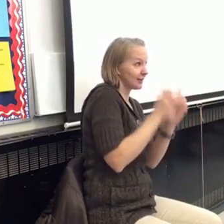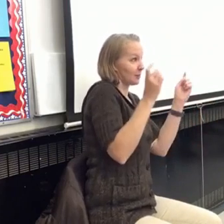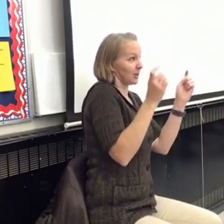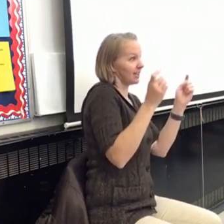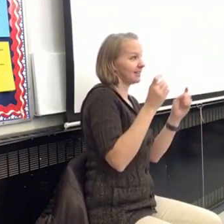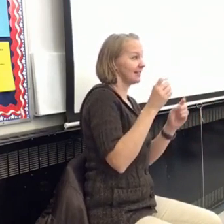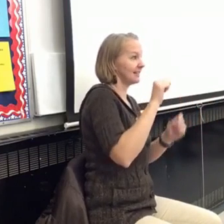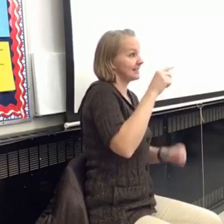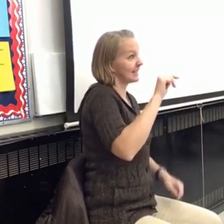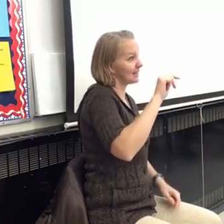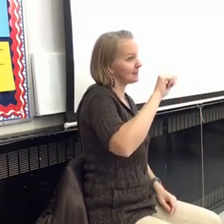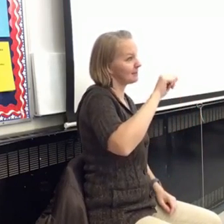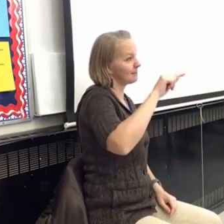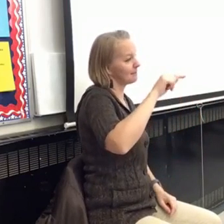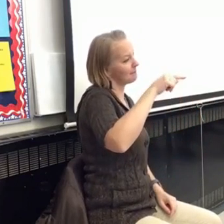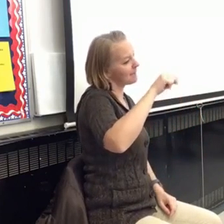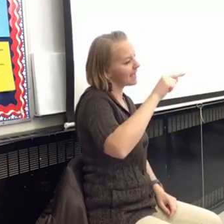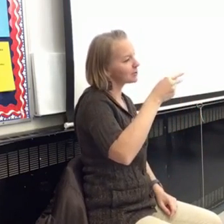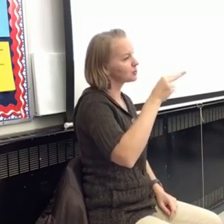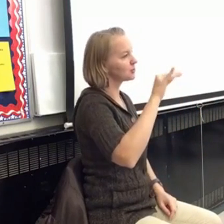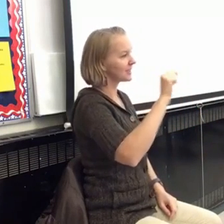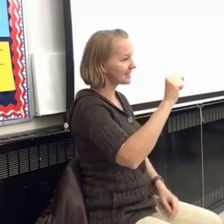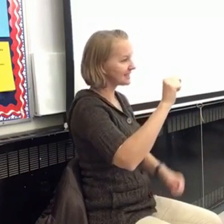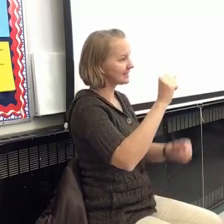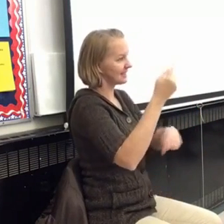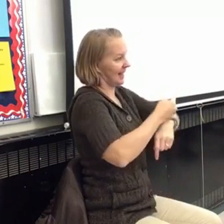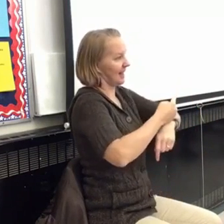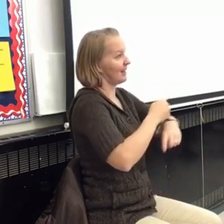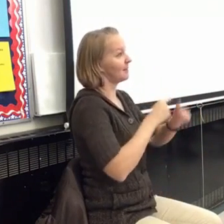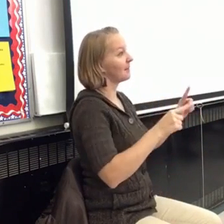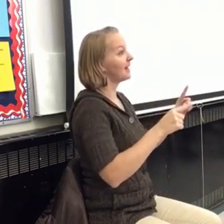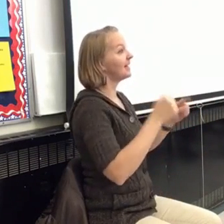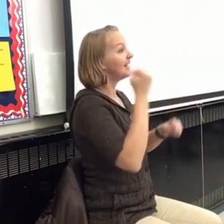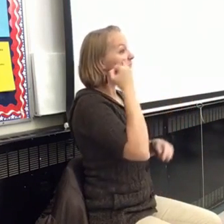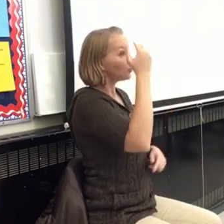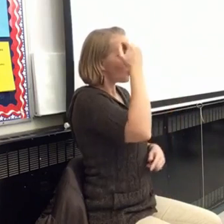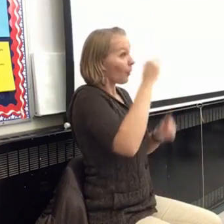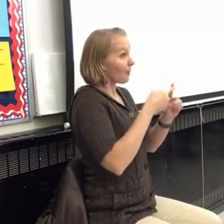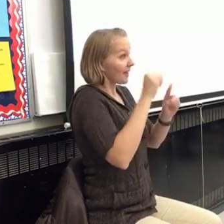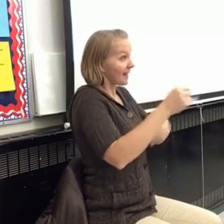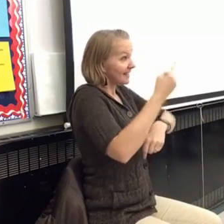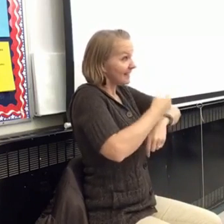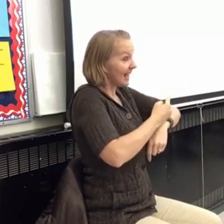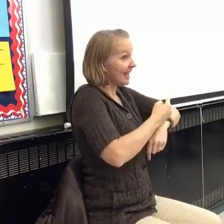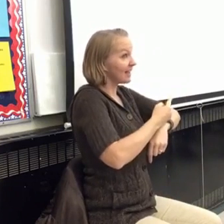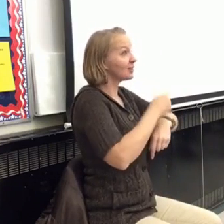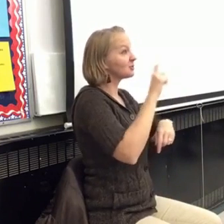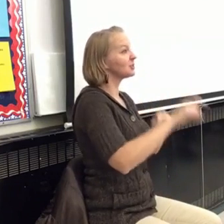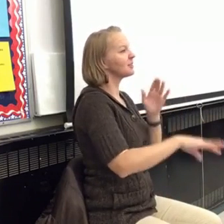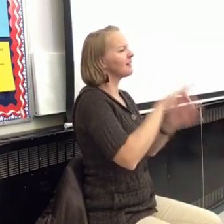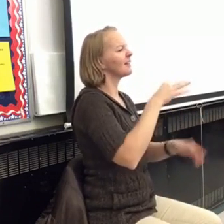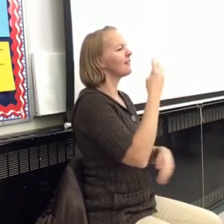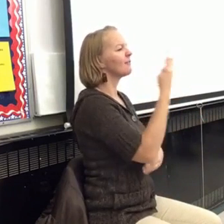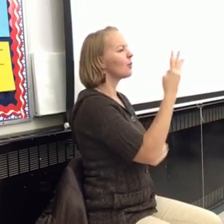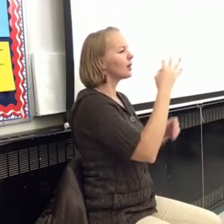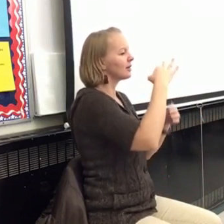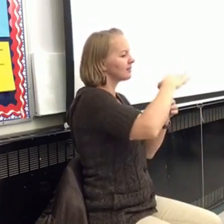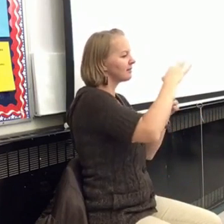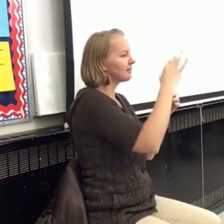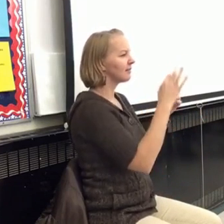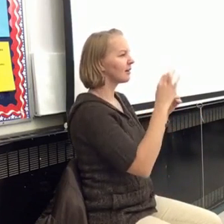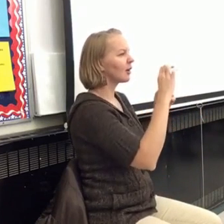Patrick's Day. St. Patrick is also known for something else. Now, if you know about St. Patrick's Day, you're supposed to find a 4-leaf clover, right?